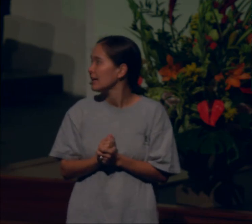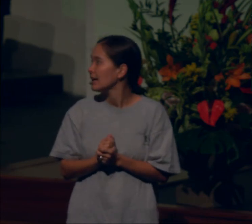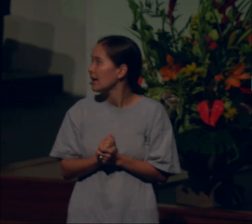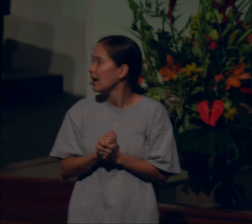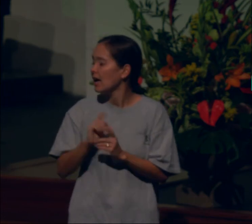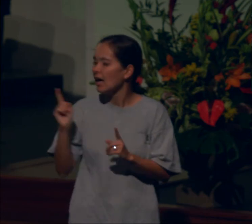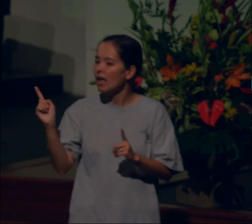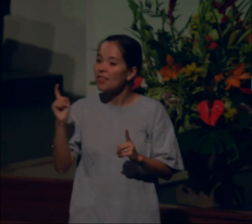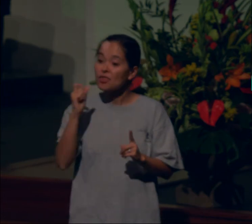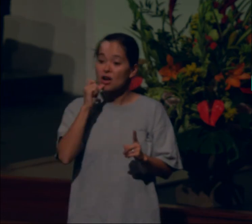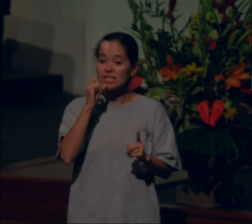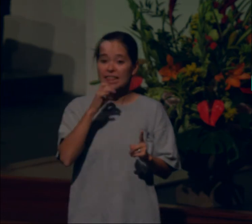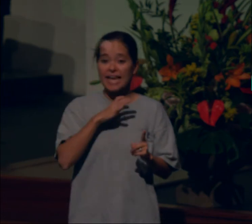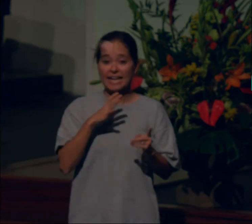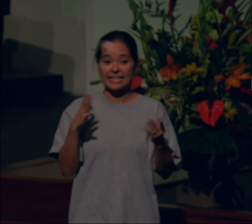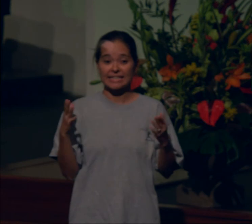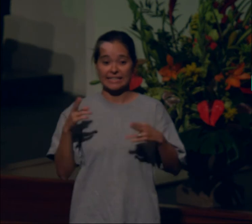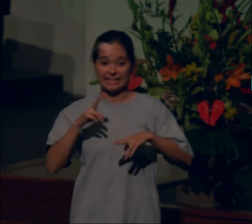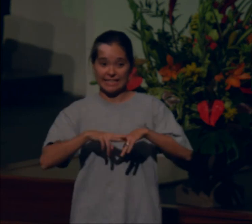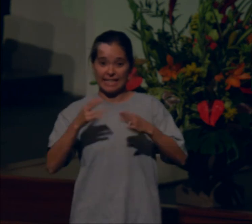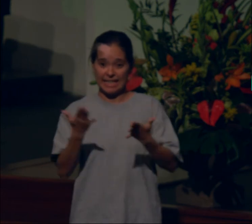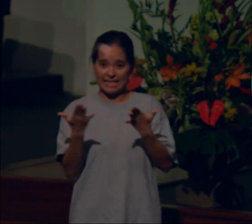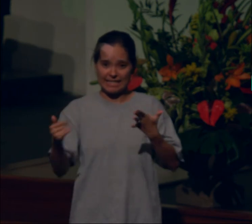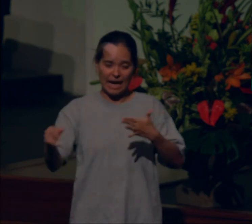There's a lady sitting in this house today